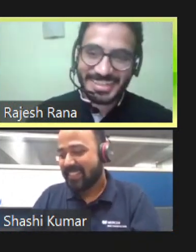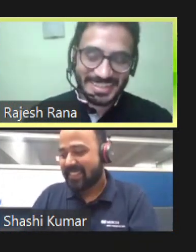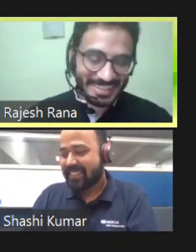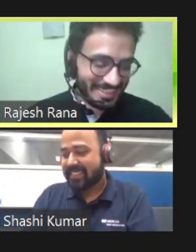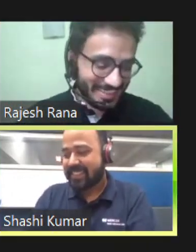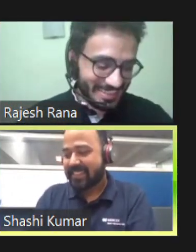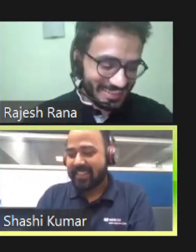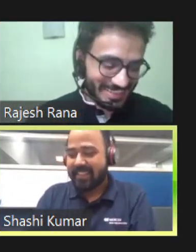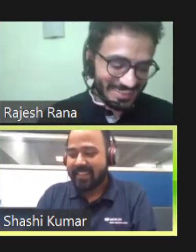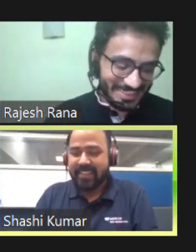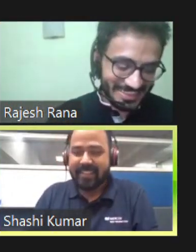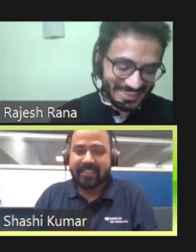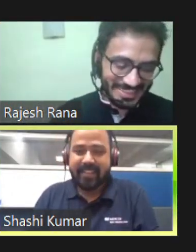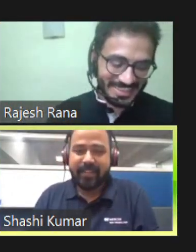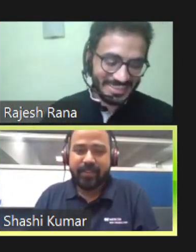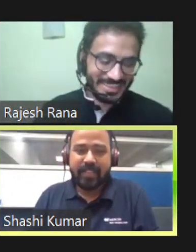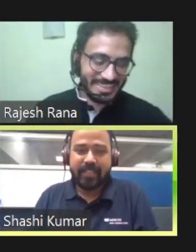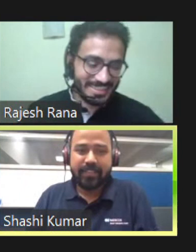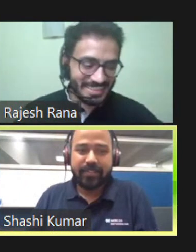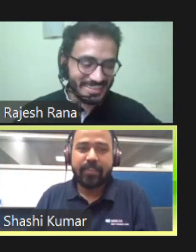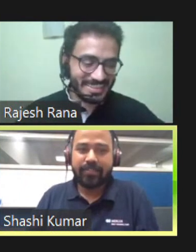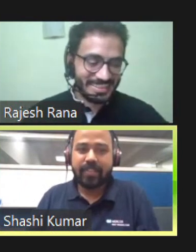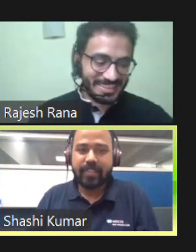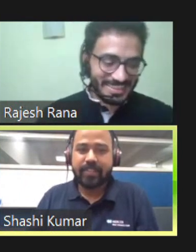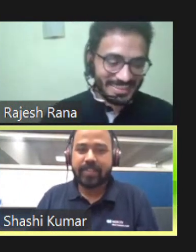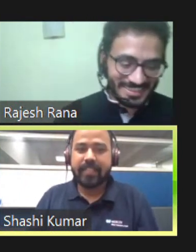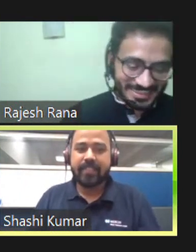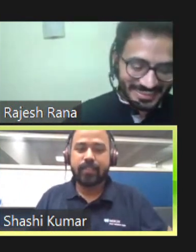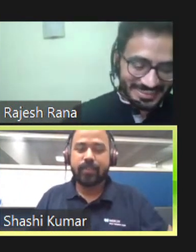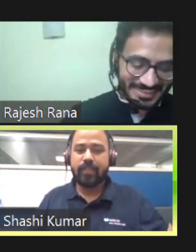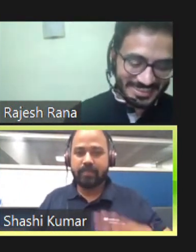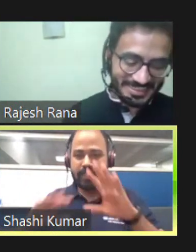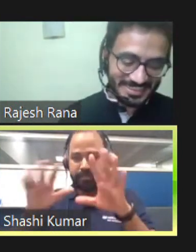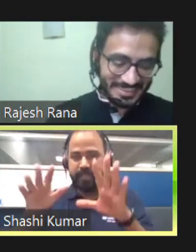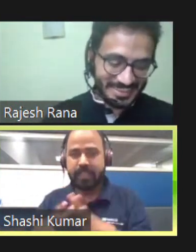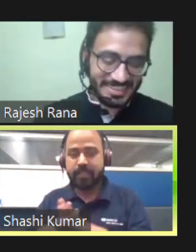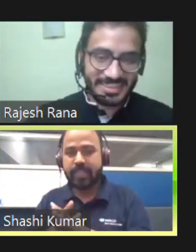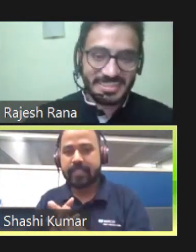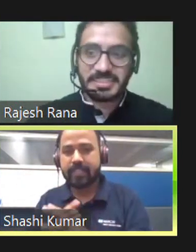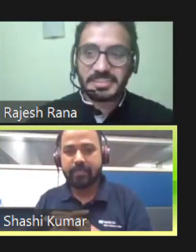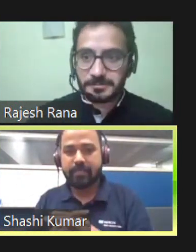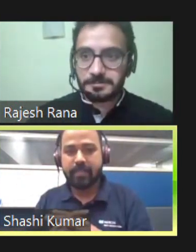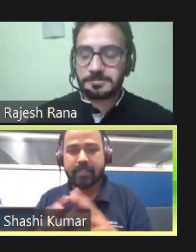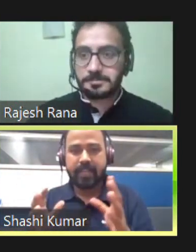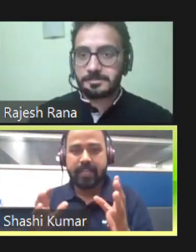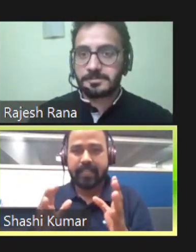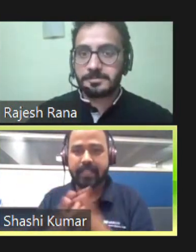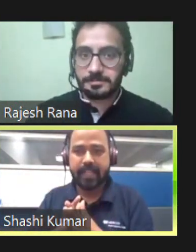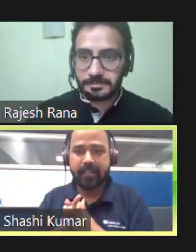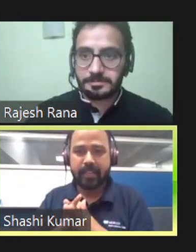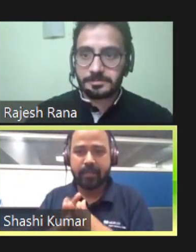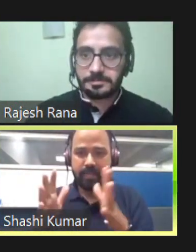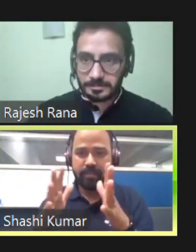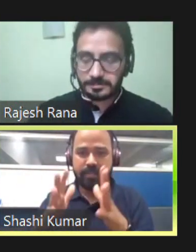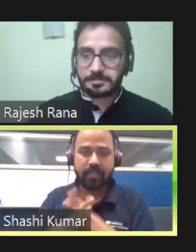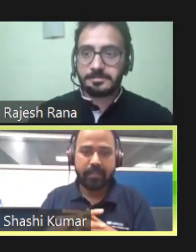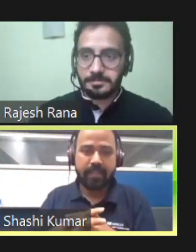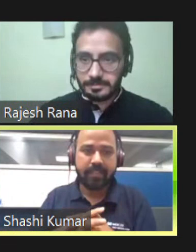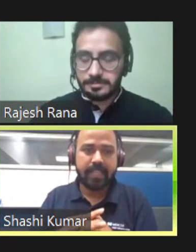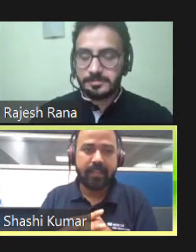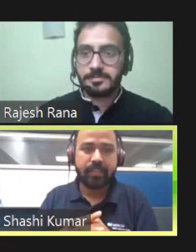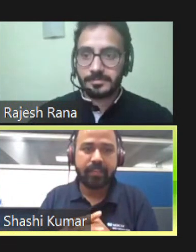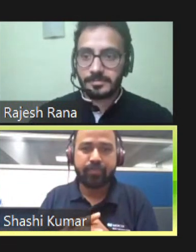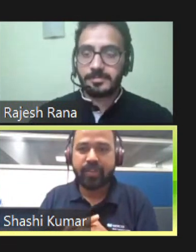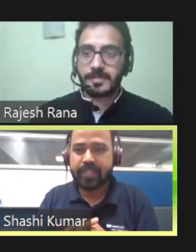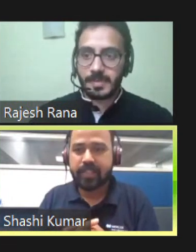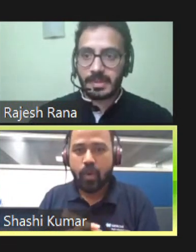okay. Sakina, yes, thank you is for first, yes. So let me tell you guys, it's a mix like Indian Sign Language is American